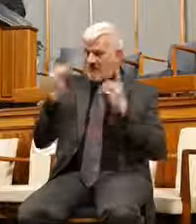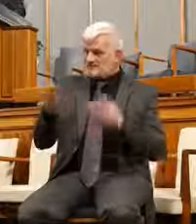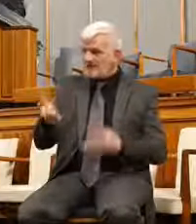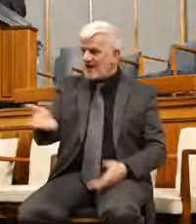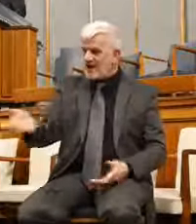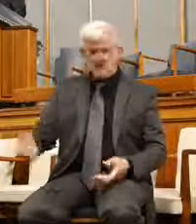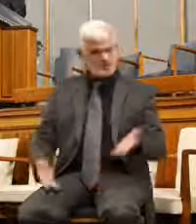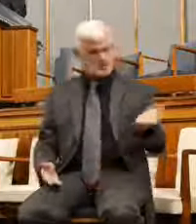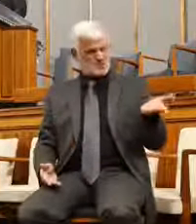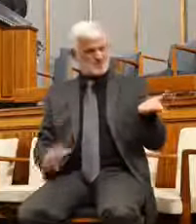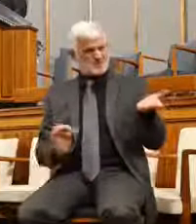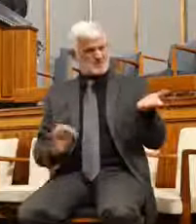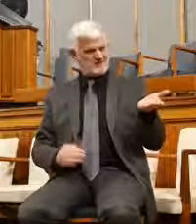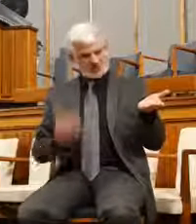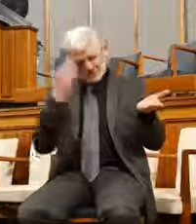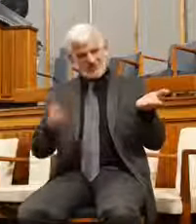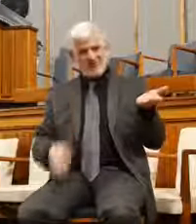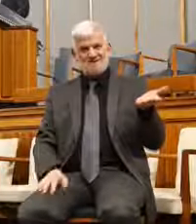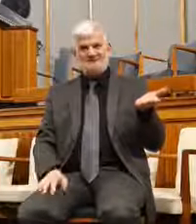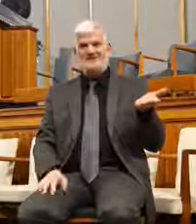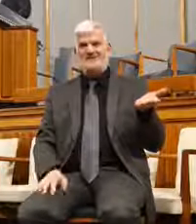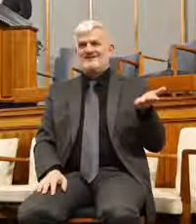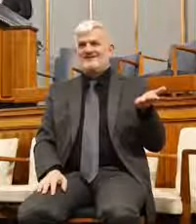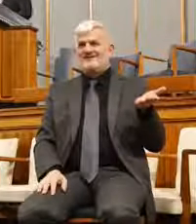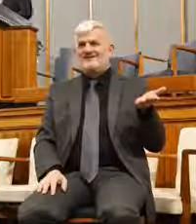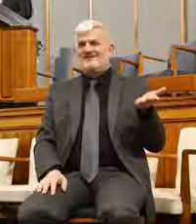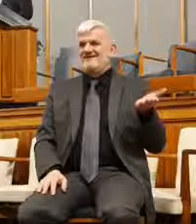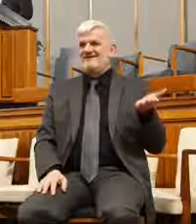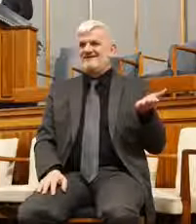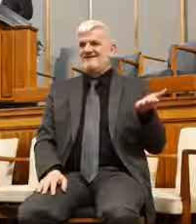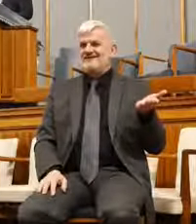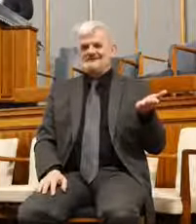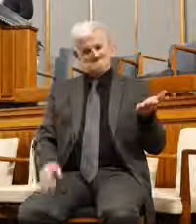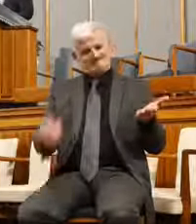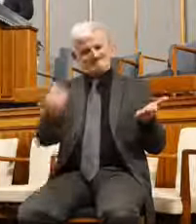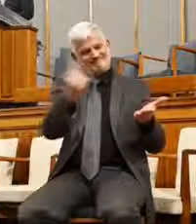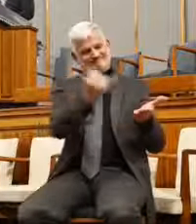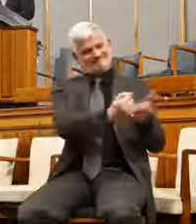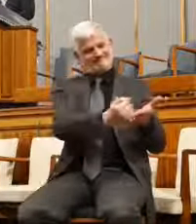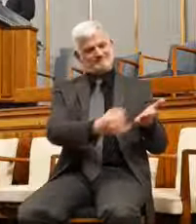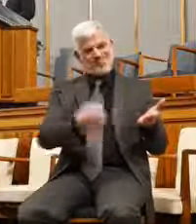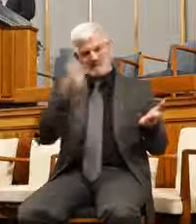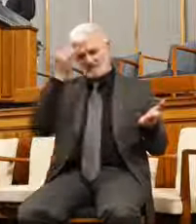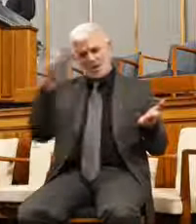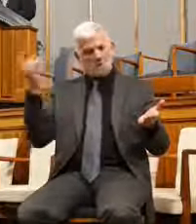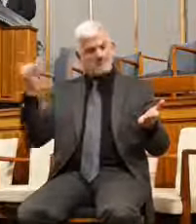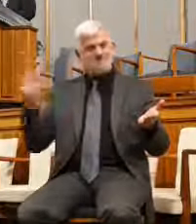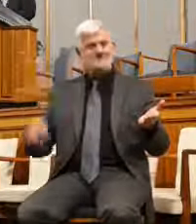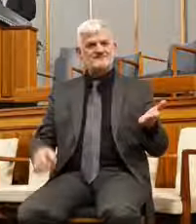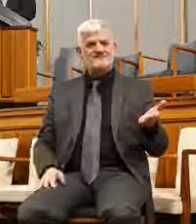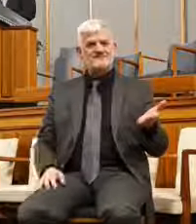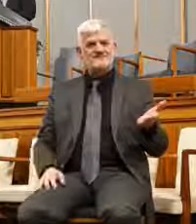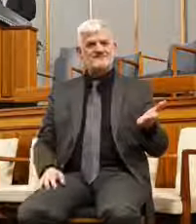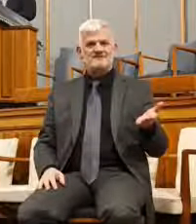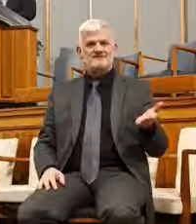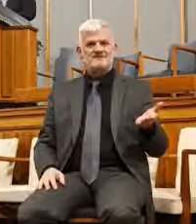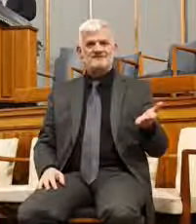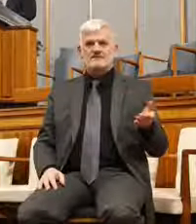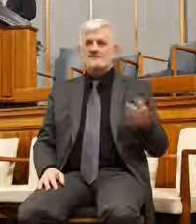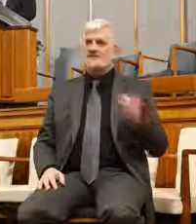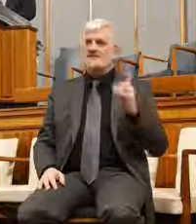them and looks after them. But you've lost all instinct for your God. But Israel doth not